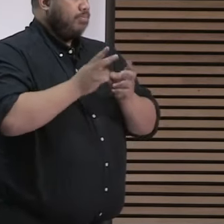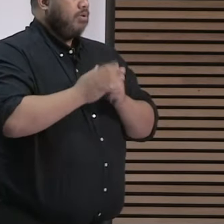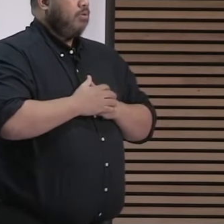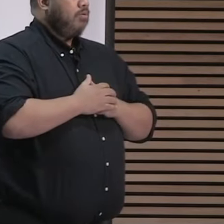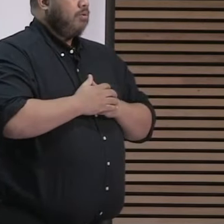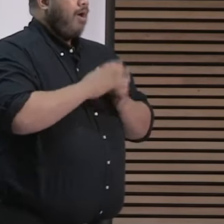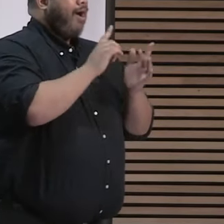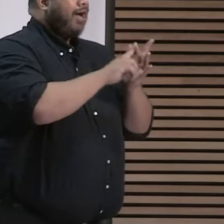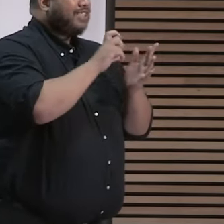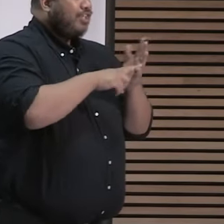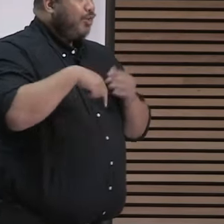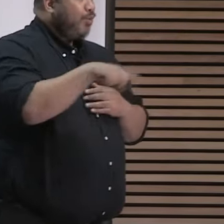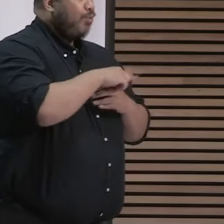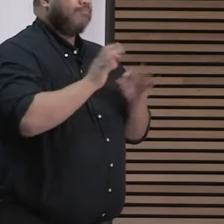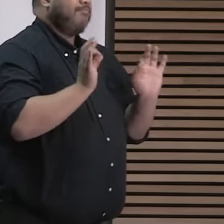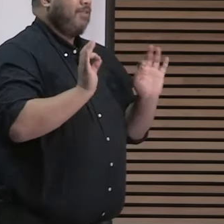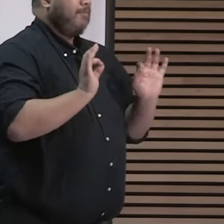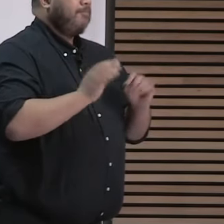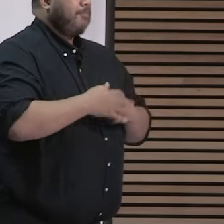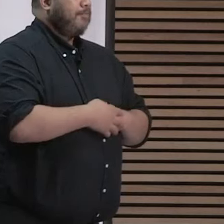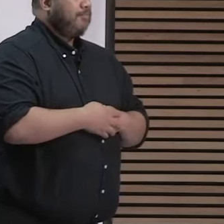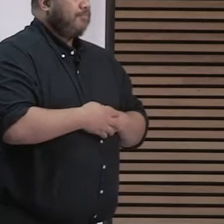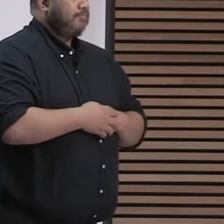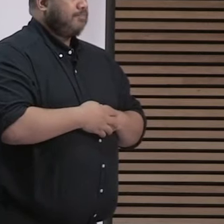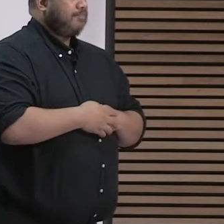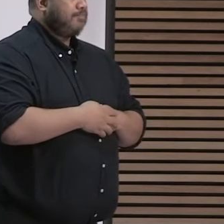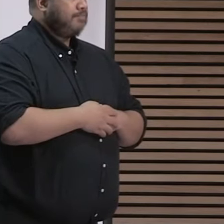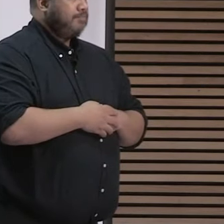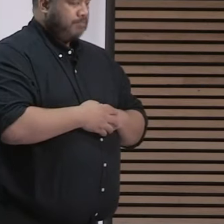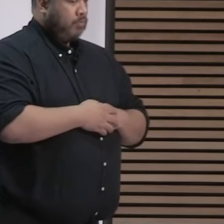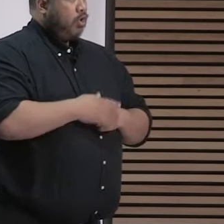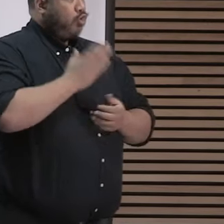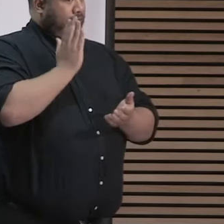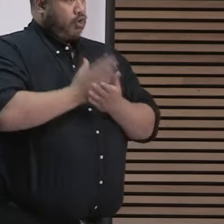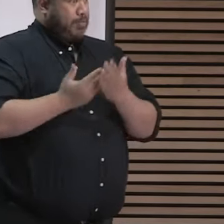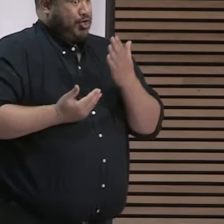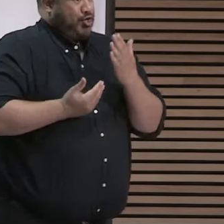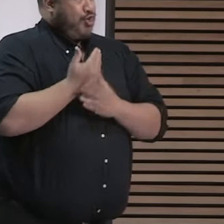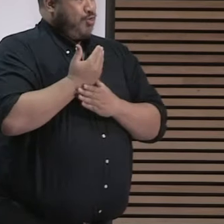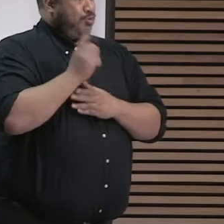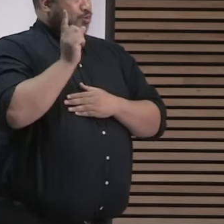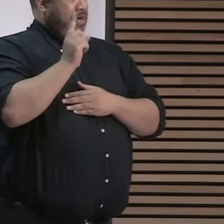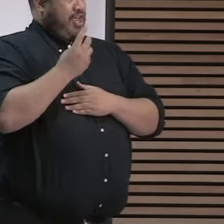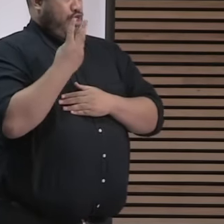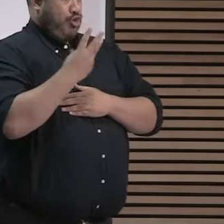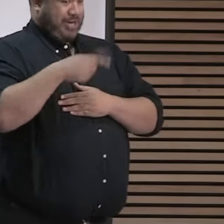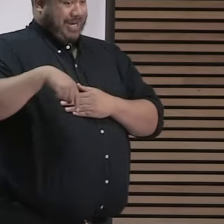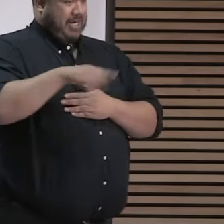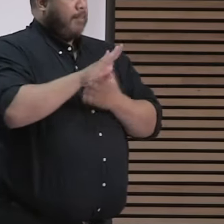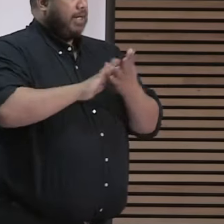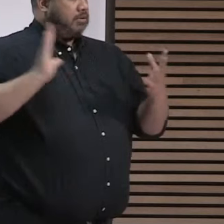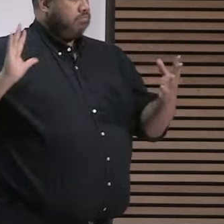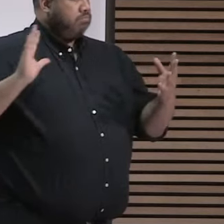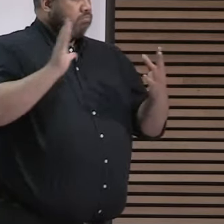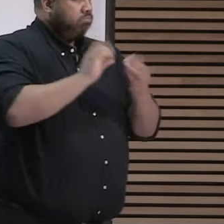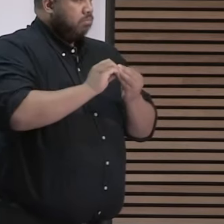requiring intensive care. The 13 new confirmed cases today to report bring our total number of confirmed